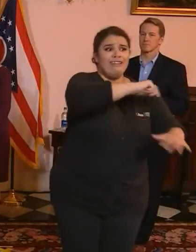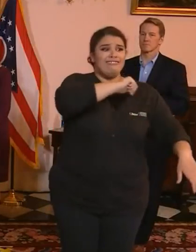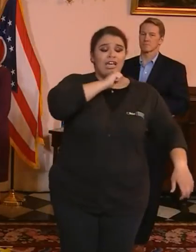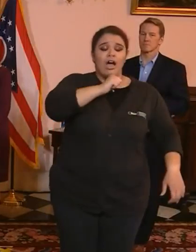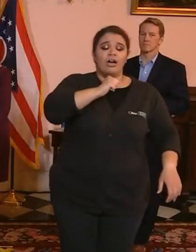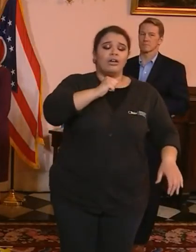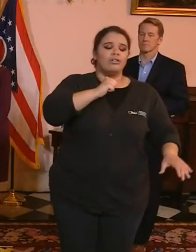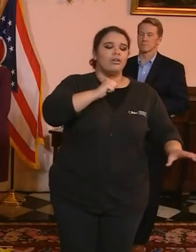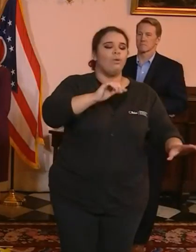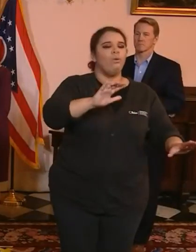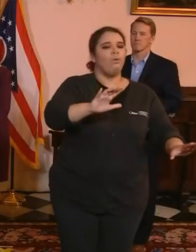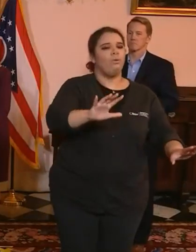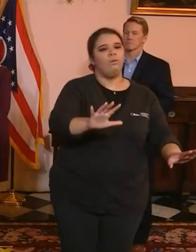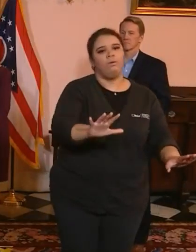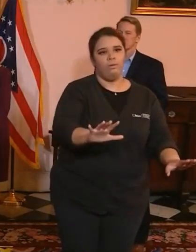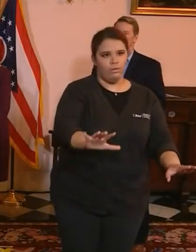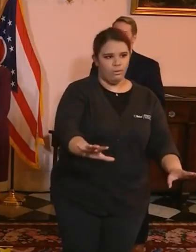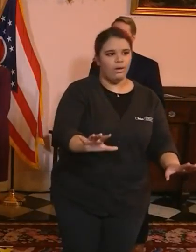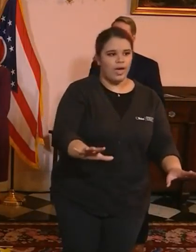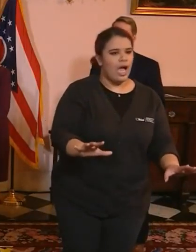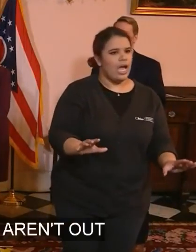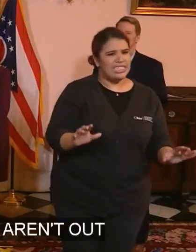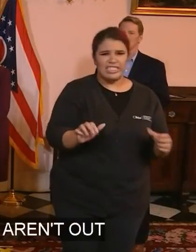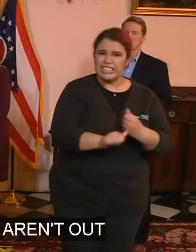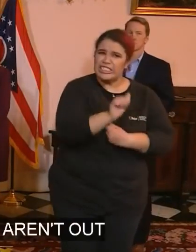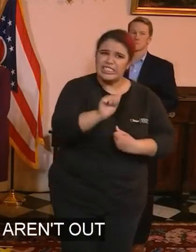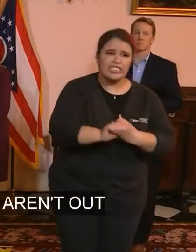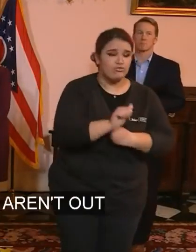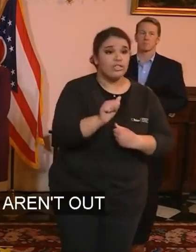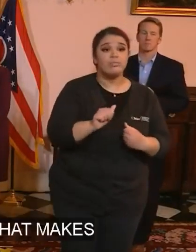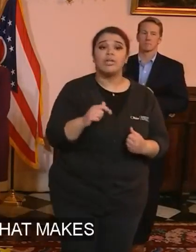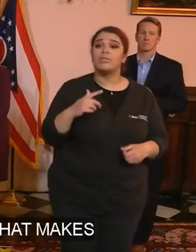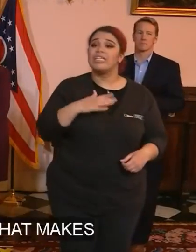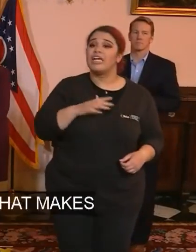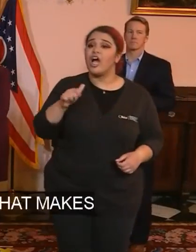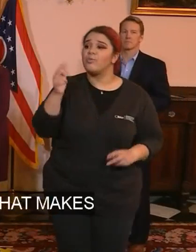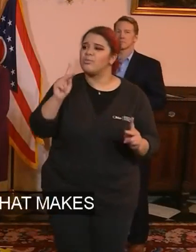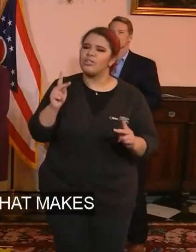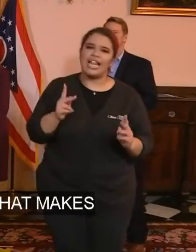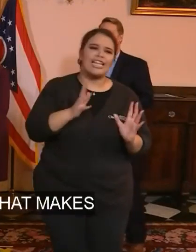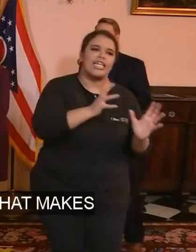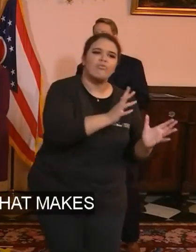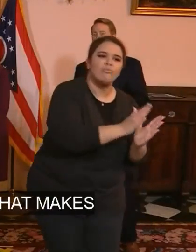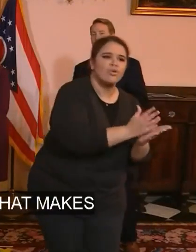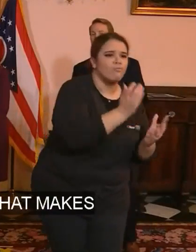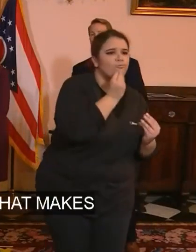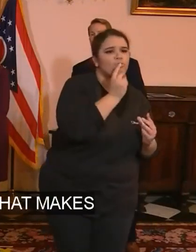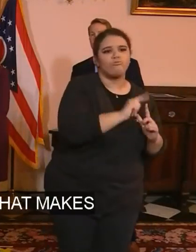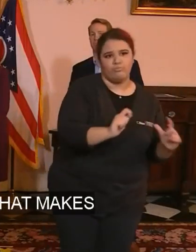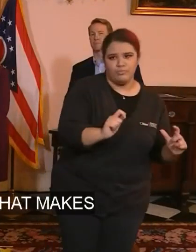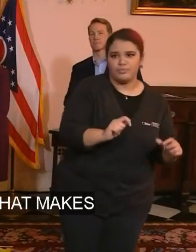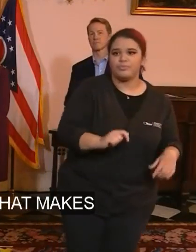those folks' doorsteps as much as possible. Thank you. Thanks. This is Jackie Borchert from the Cincinnati